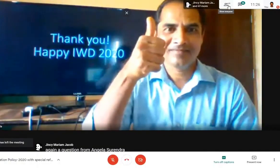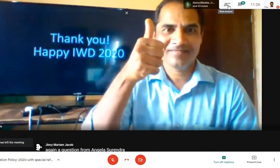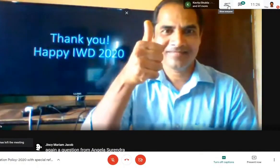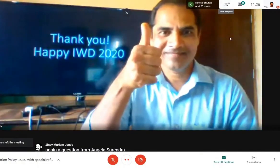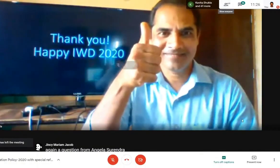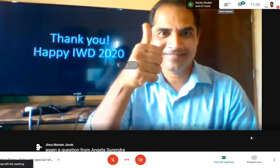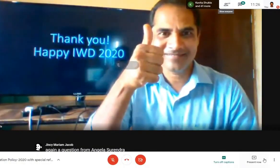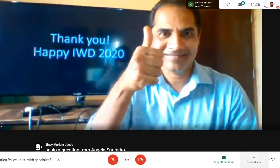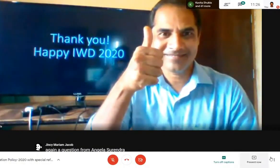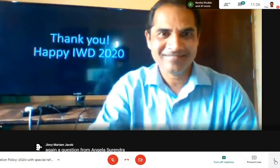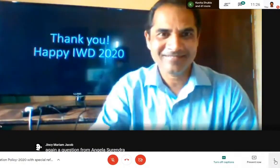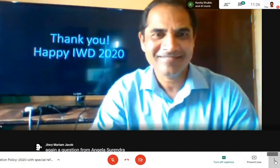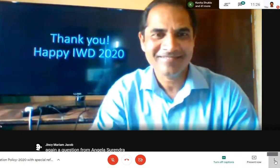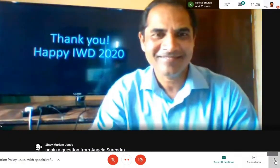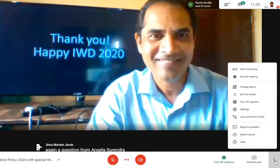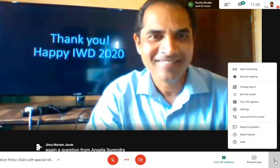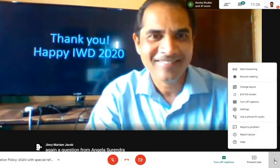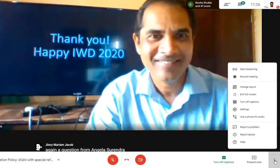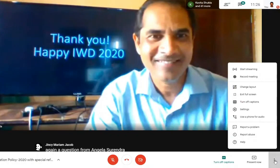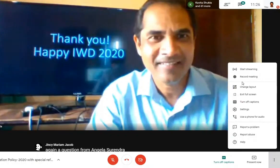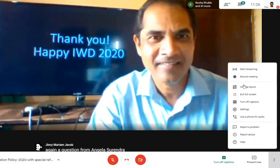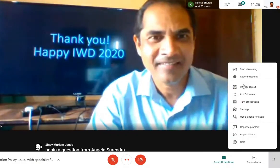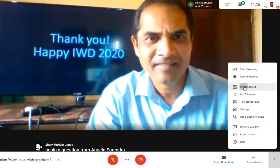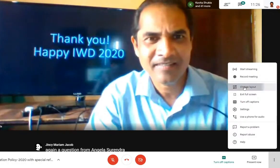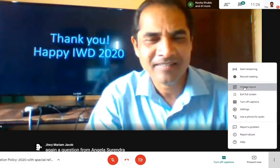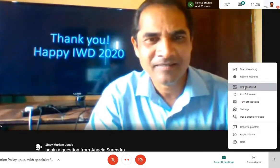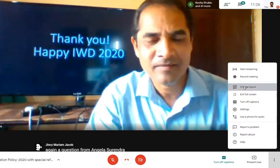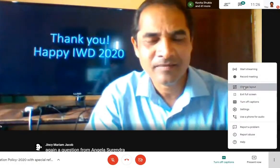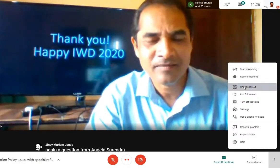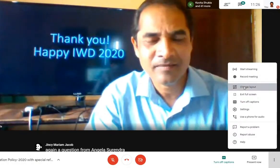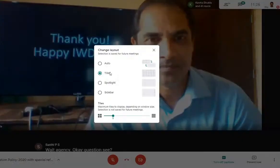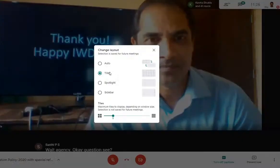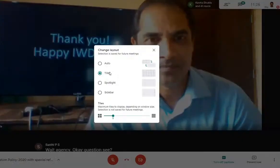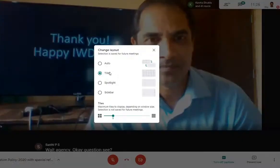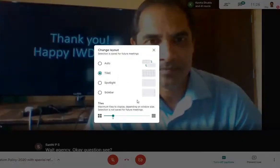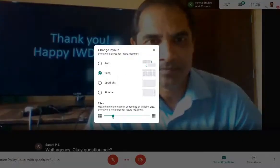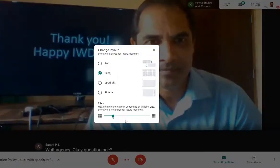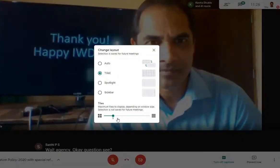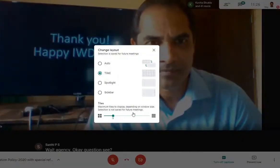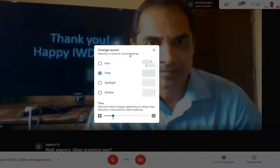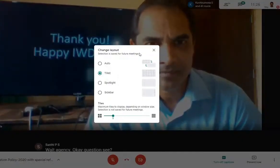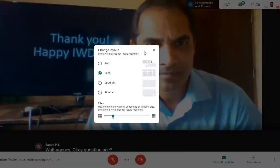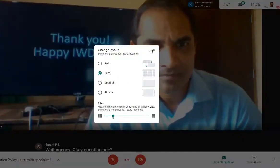Okay. Question. Chelsea? Again, a question from Akhila Surendran.